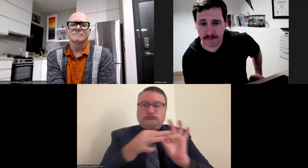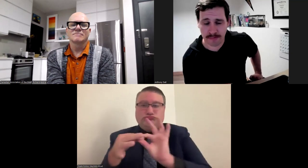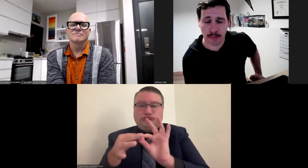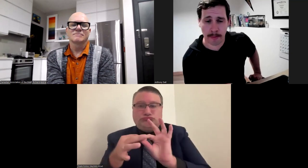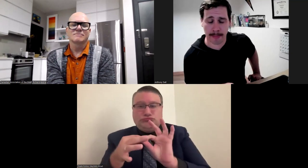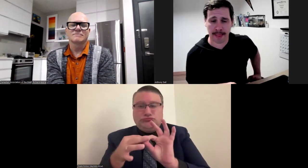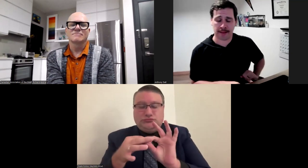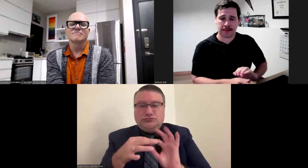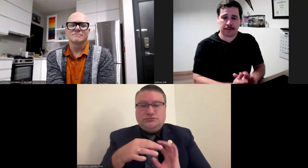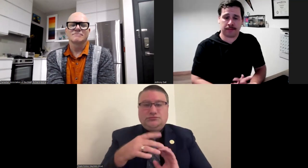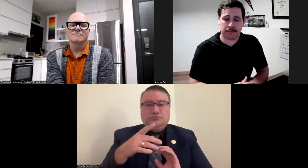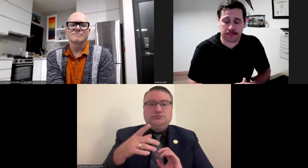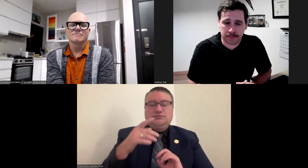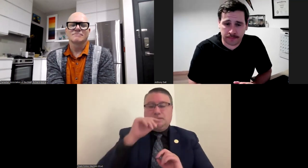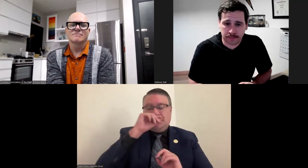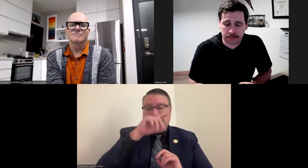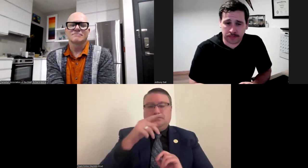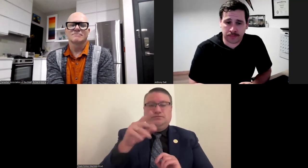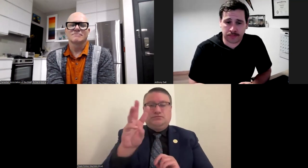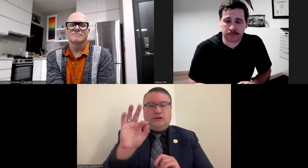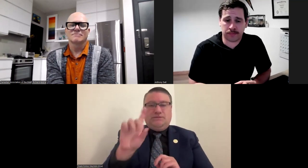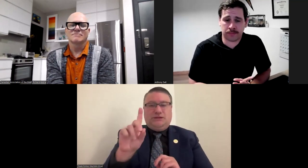Yeah, I'll add something that's a little bit off topic, but it does relate back.